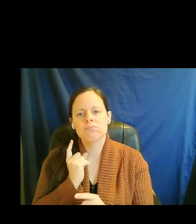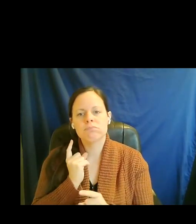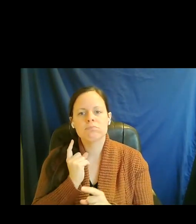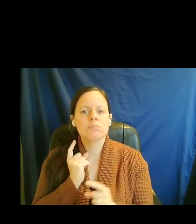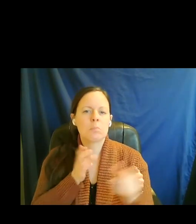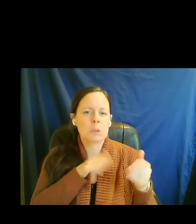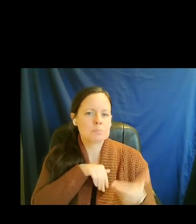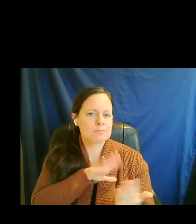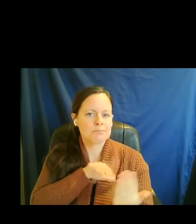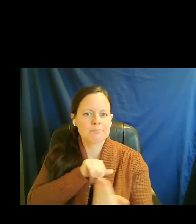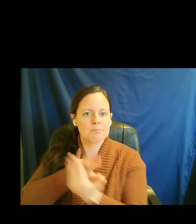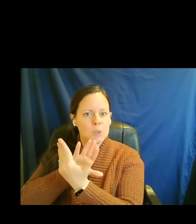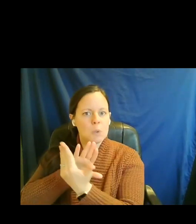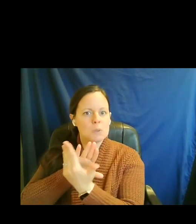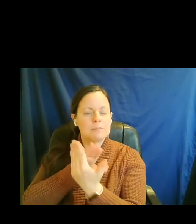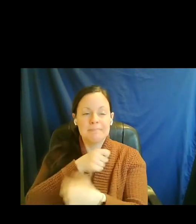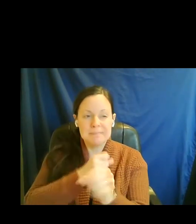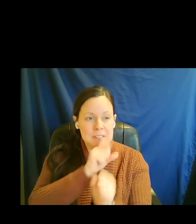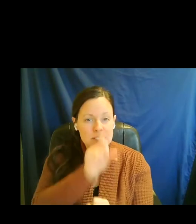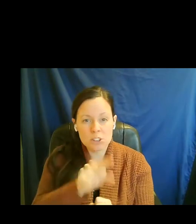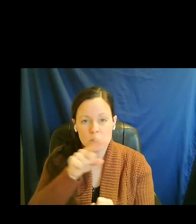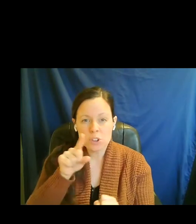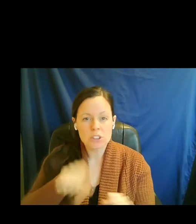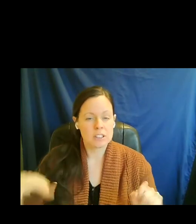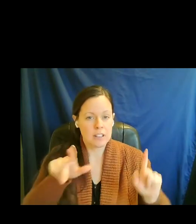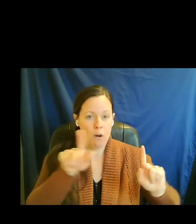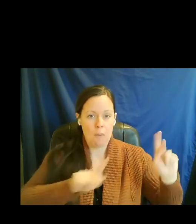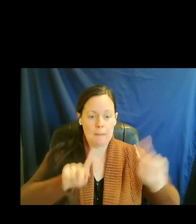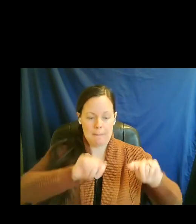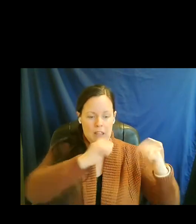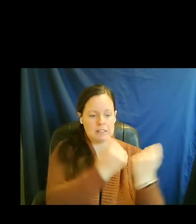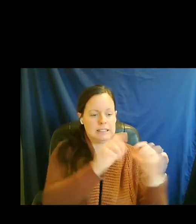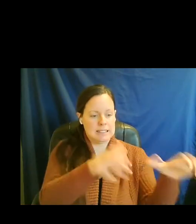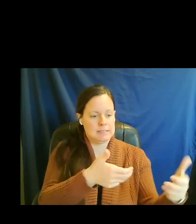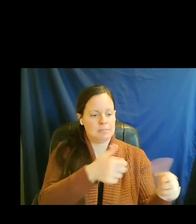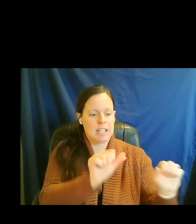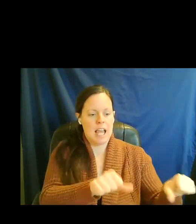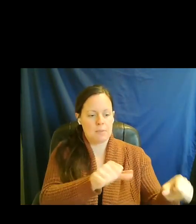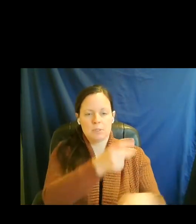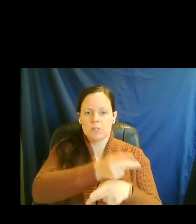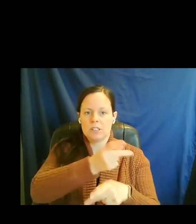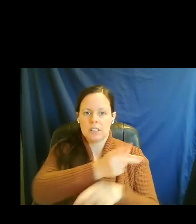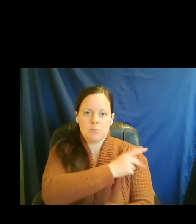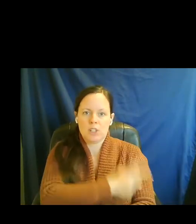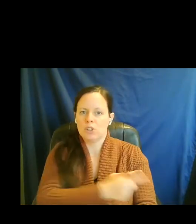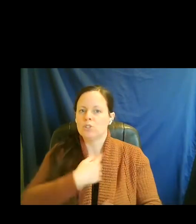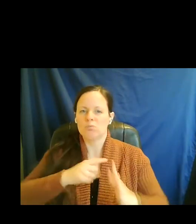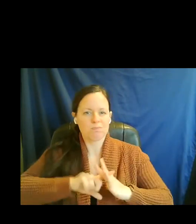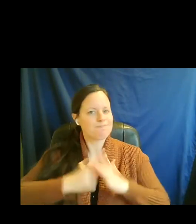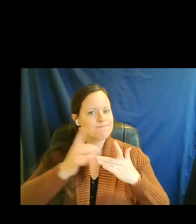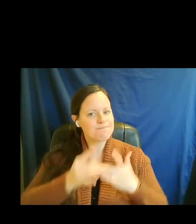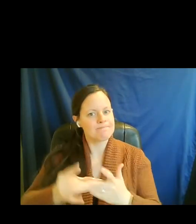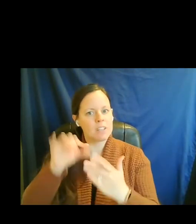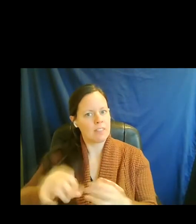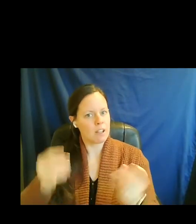tactics in order to make sure our teams are capable of taking care of patients. So out the gate, I was a part of that leadership team, and